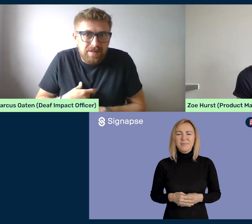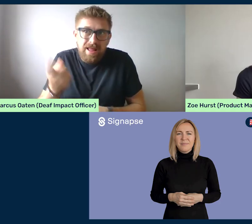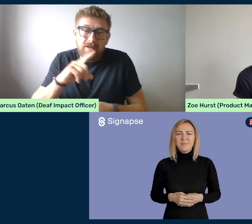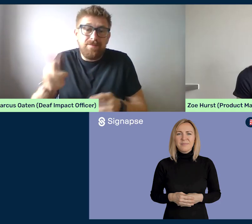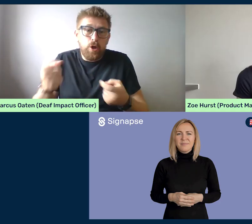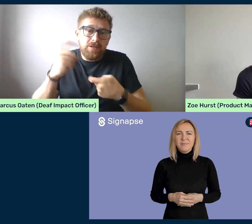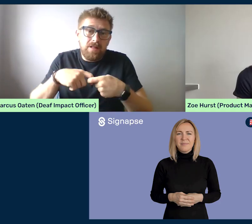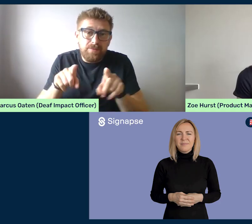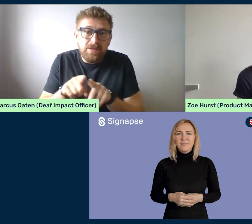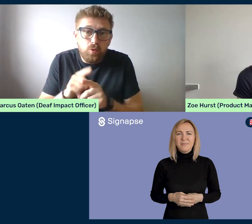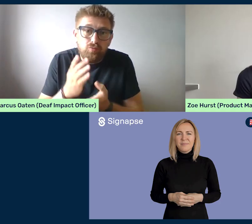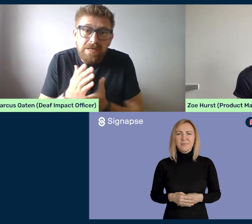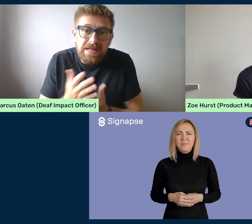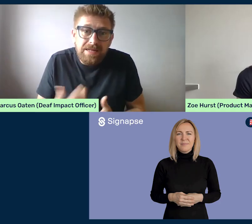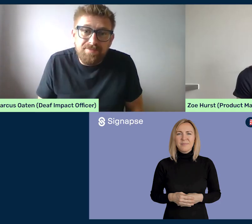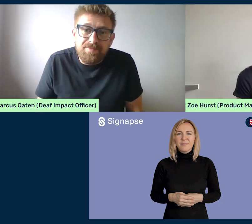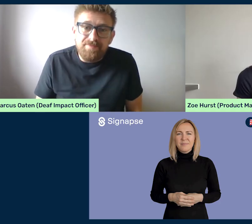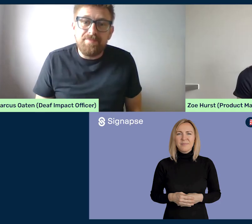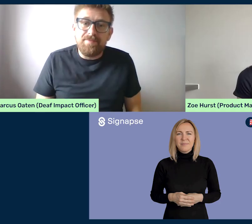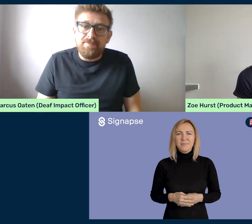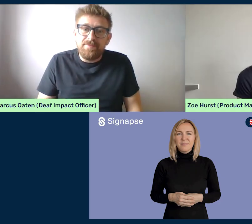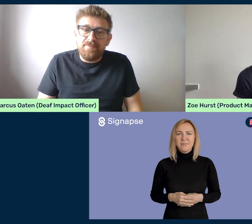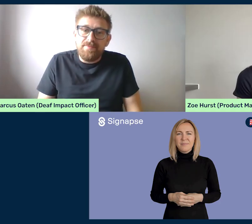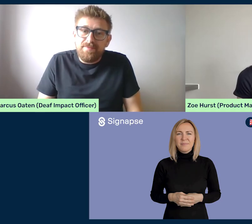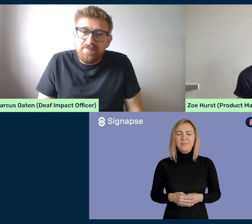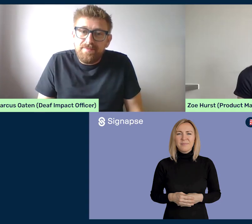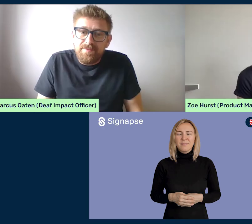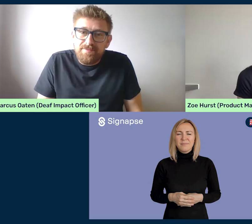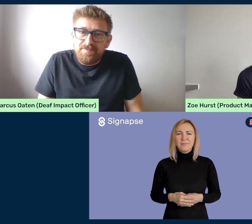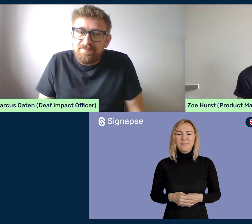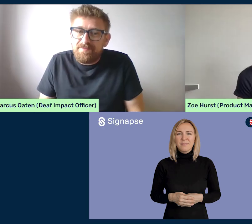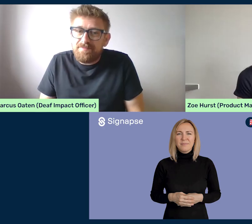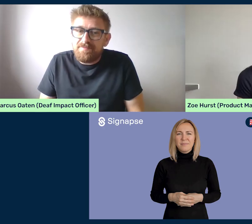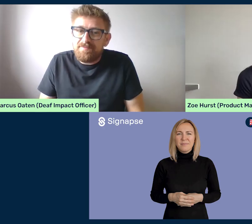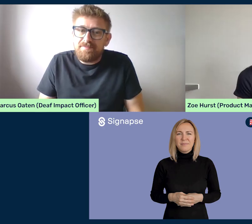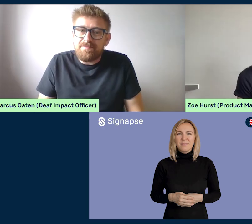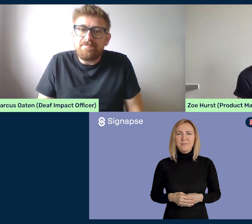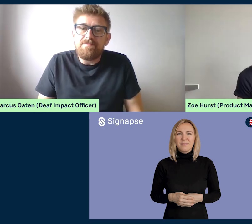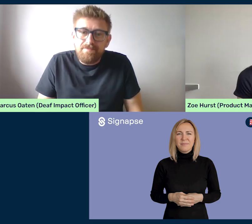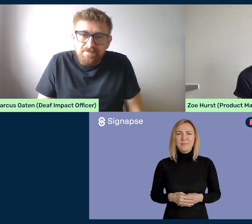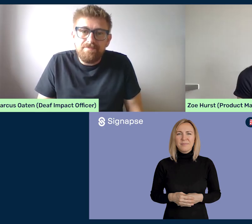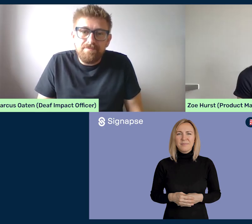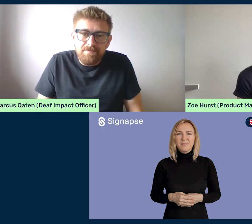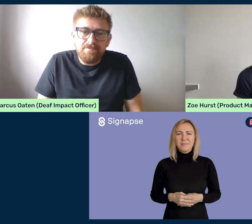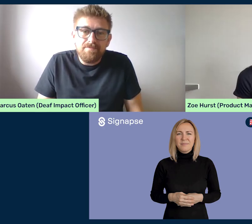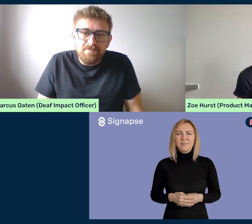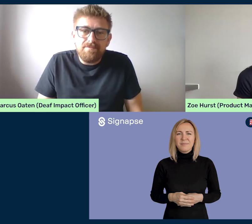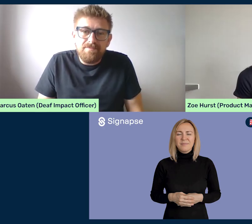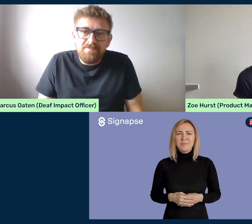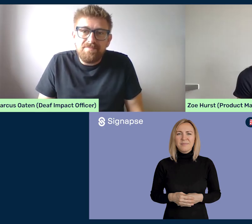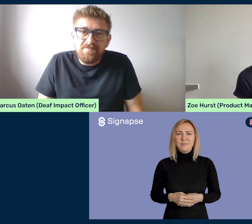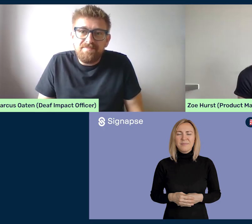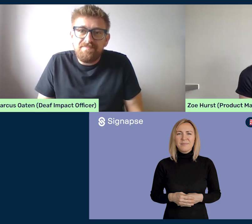hugely important, like myself as a deaf person and to Signapse as a company, that we're able to put ourselves in those